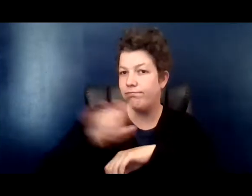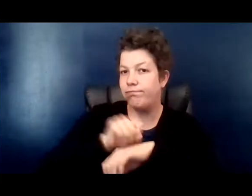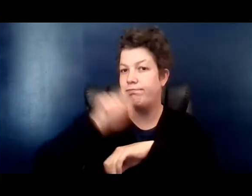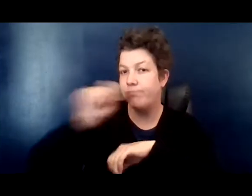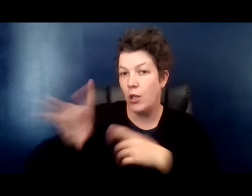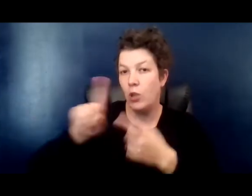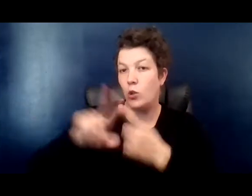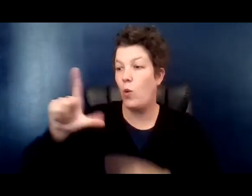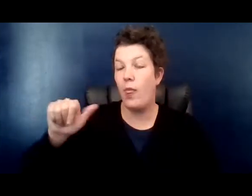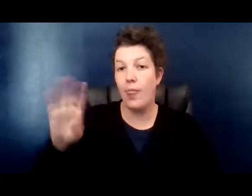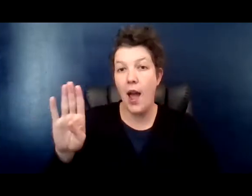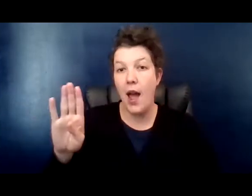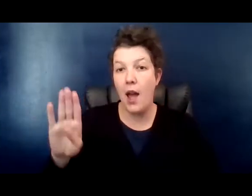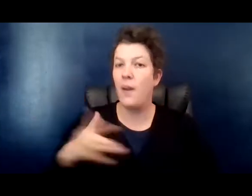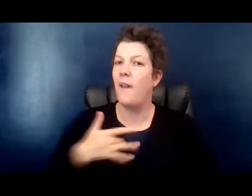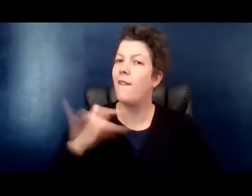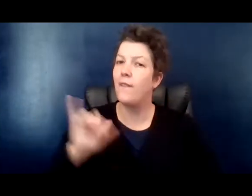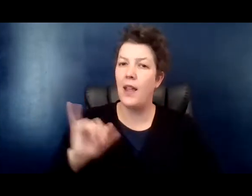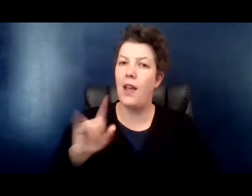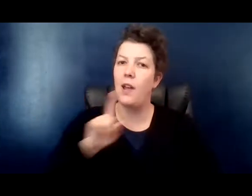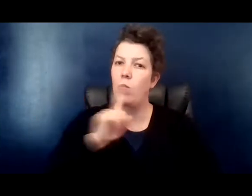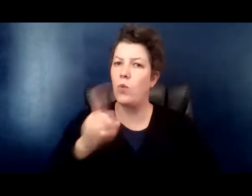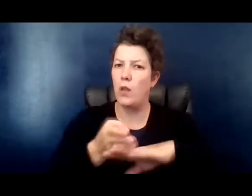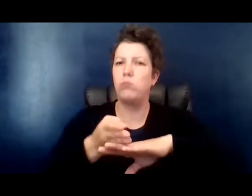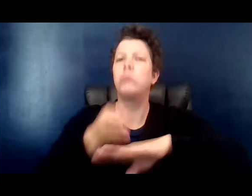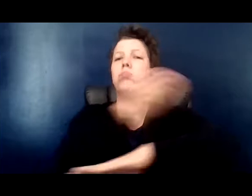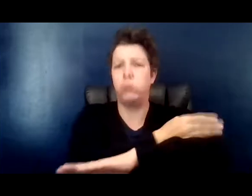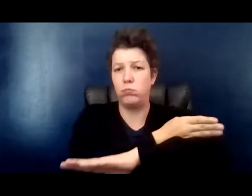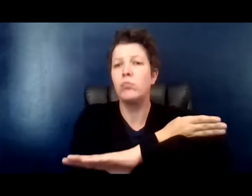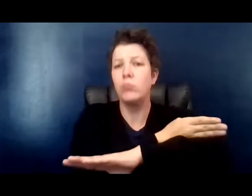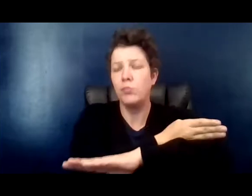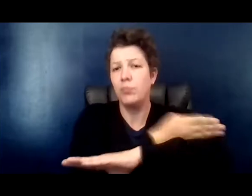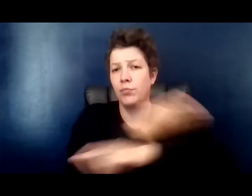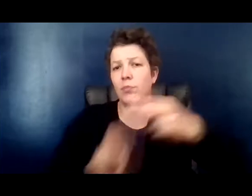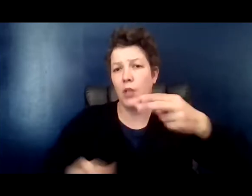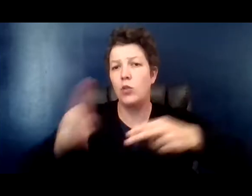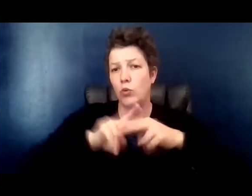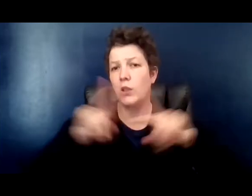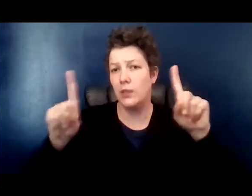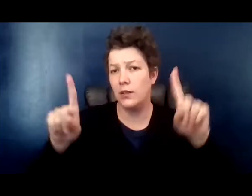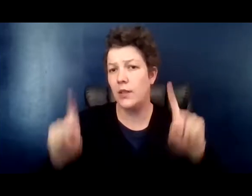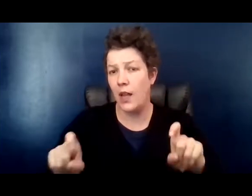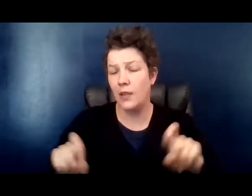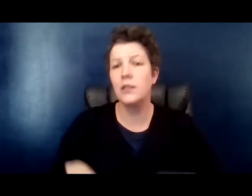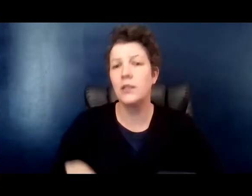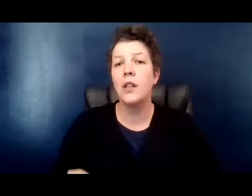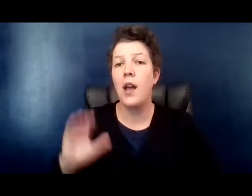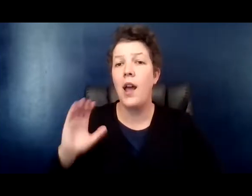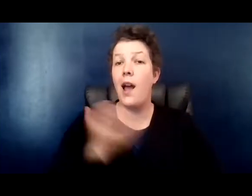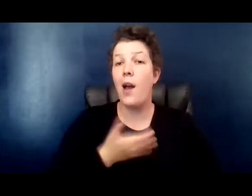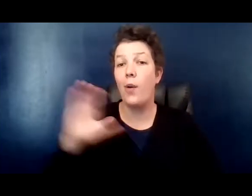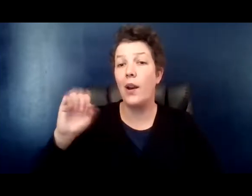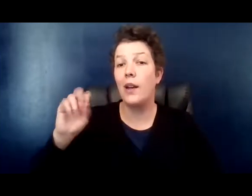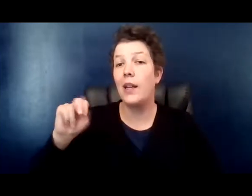some big inroads there. And I want to say, the commitment that's been made in this county, County Commissioner Greg Martin's here with